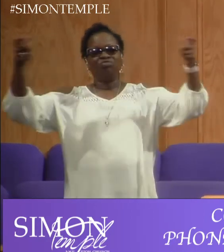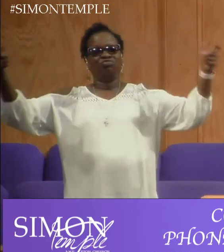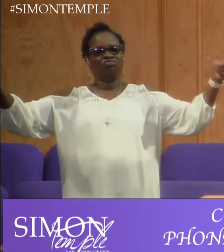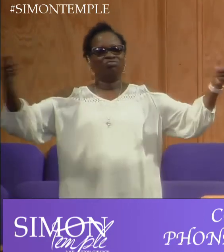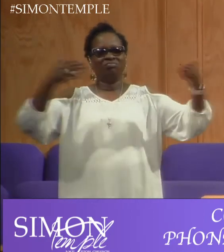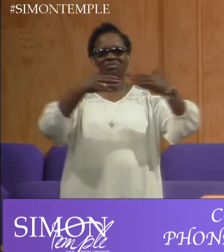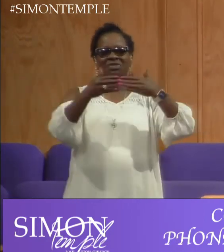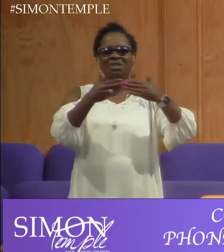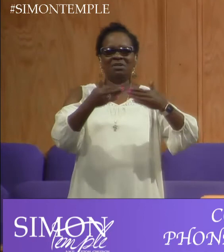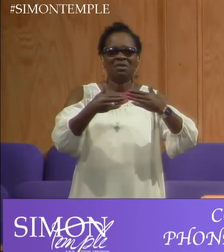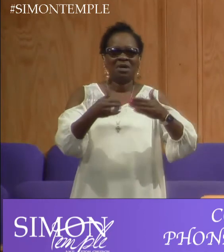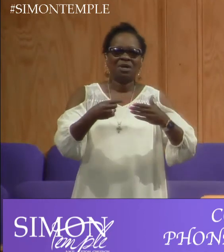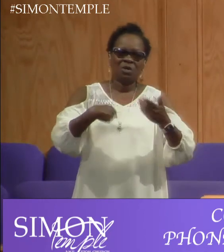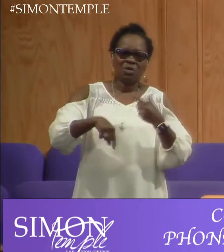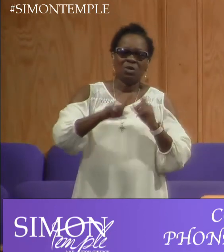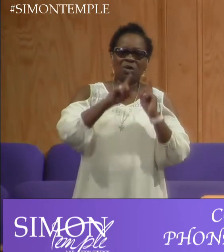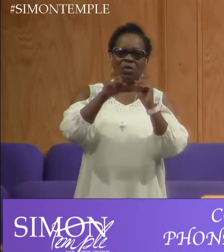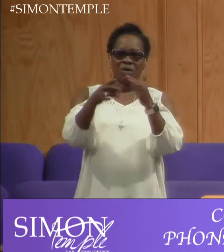to go.